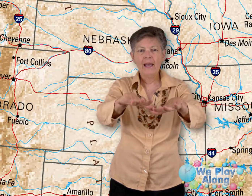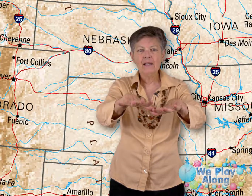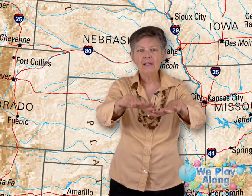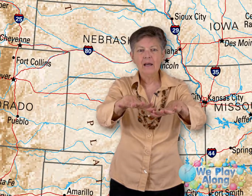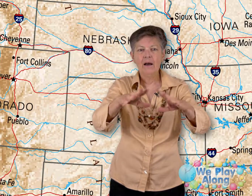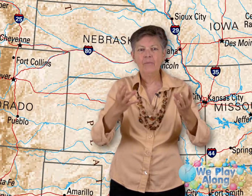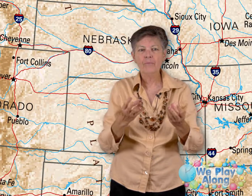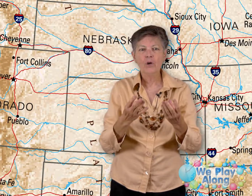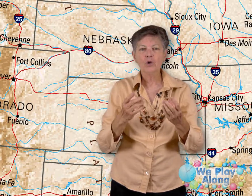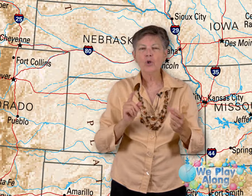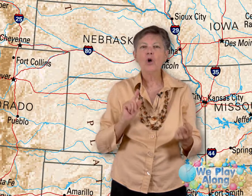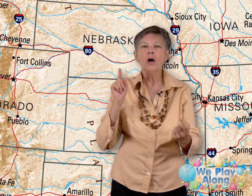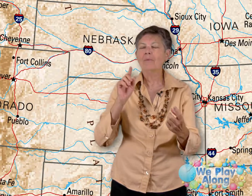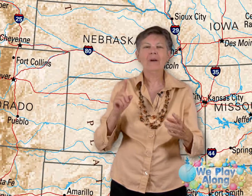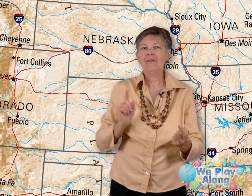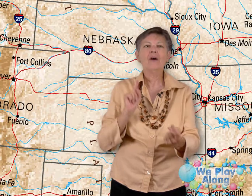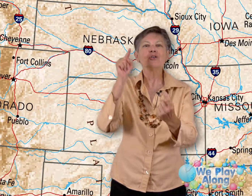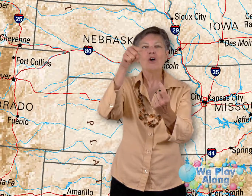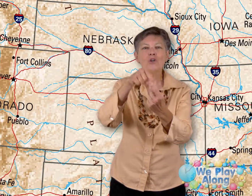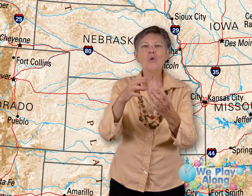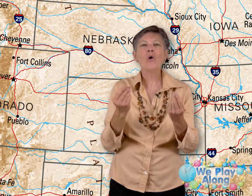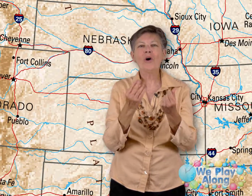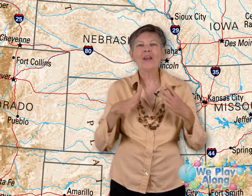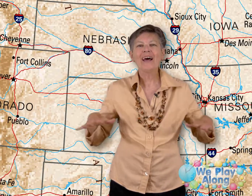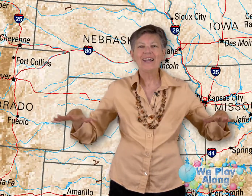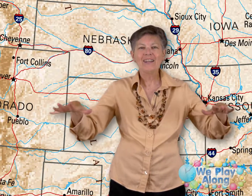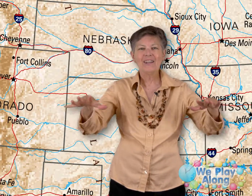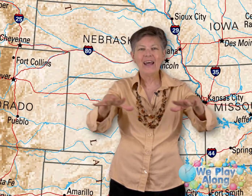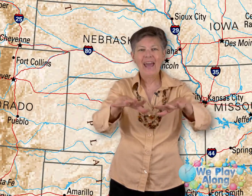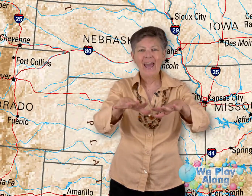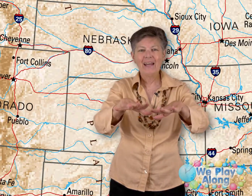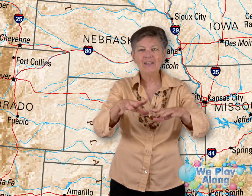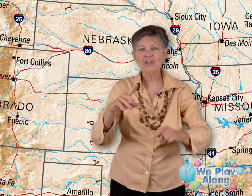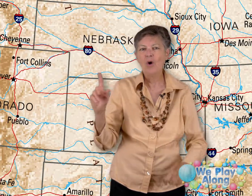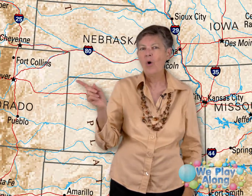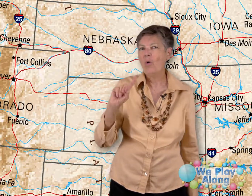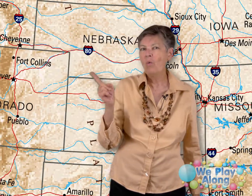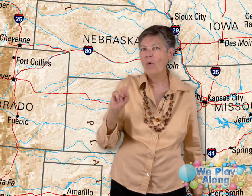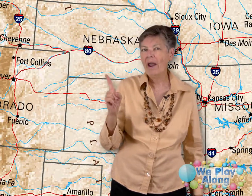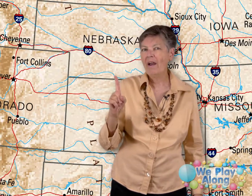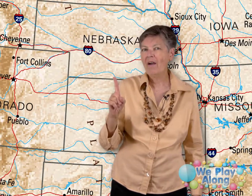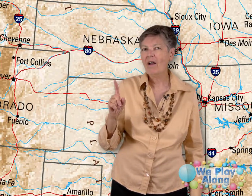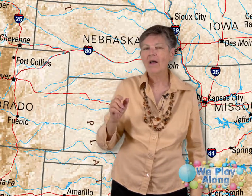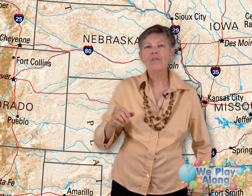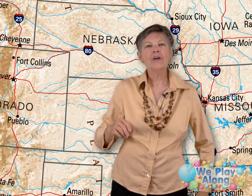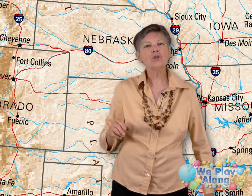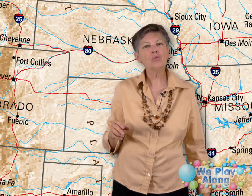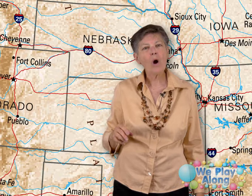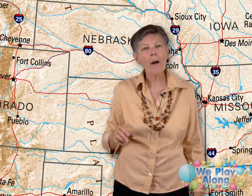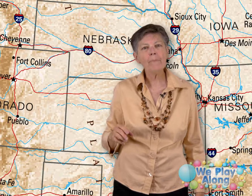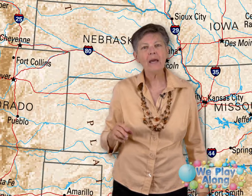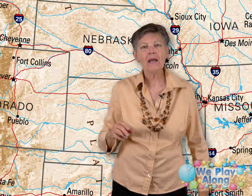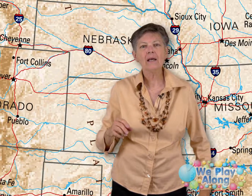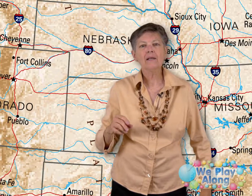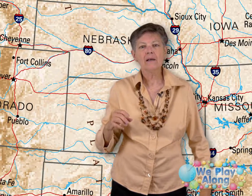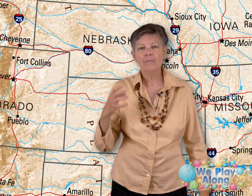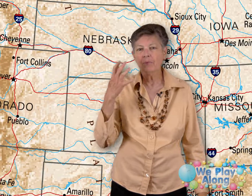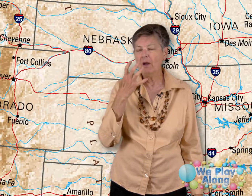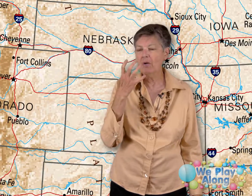land goes toward lands where the tropic,